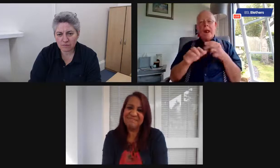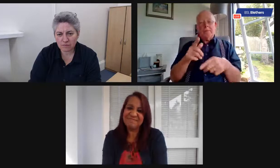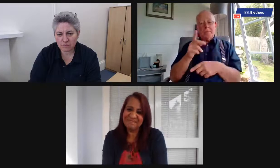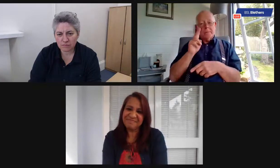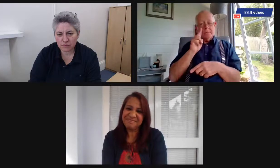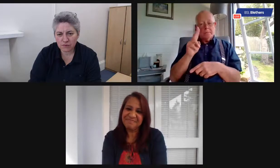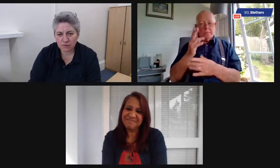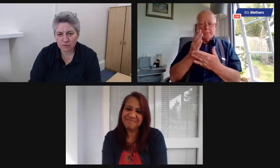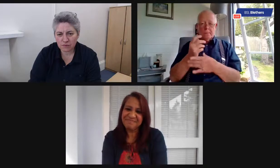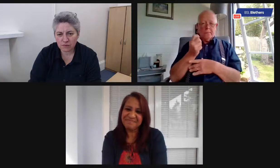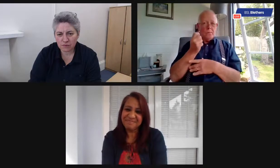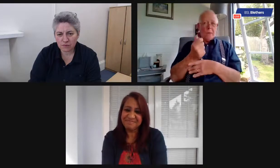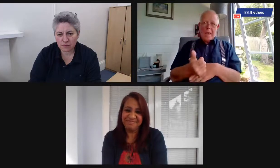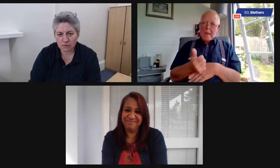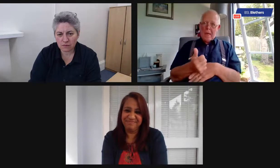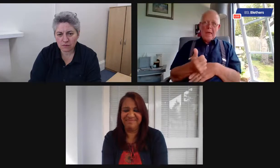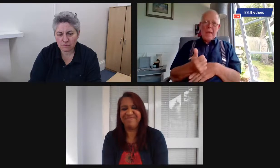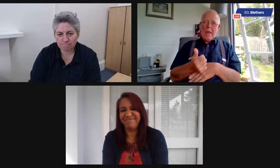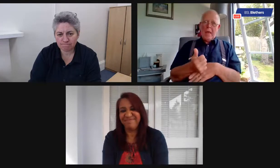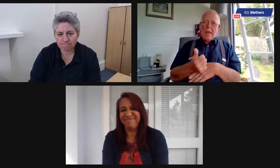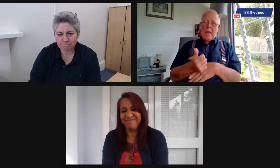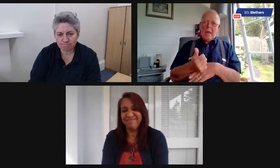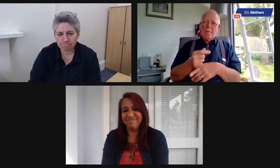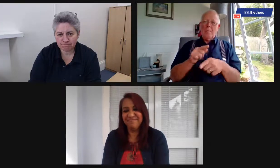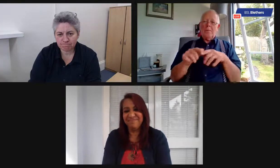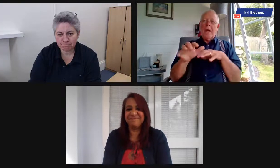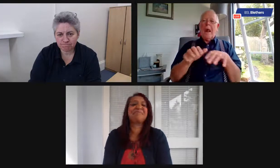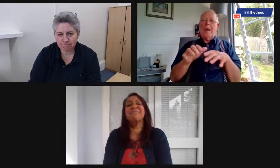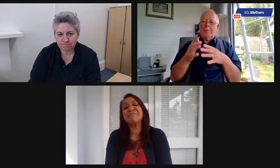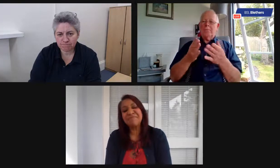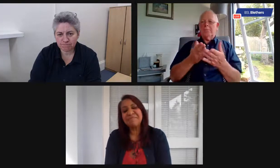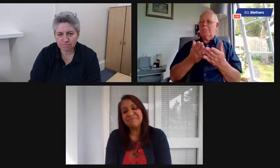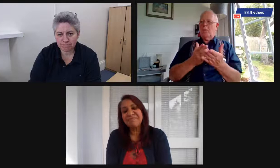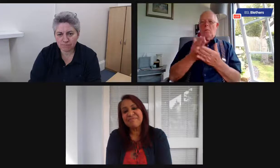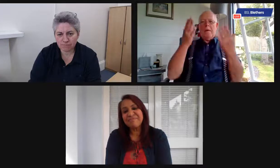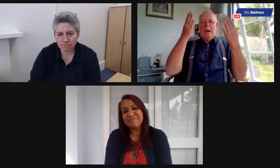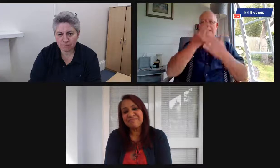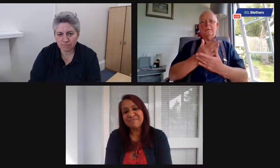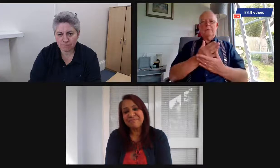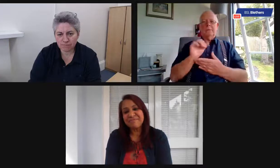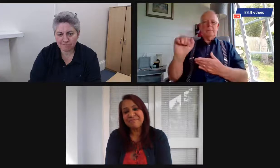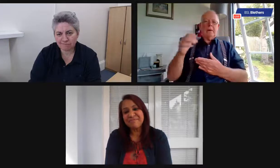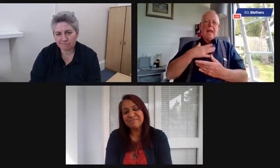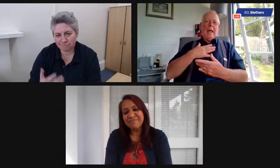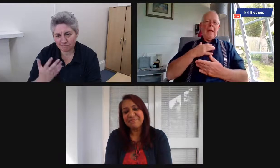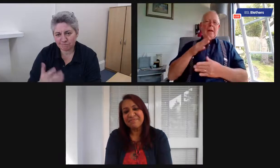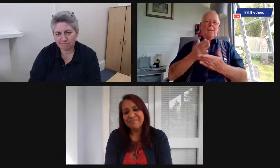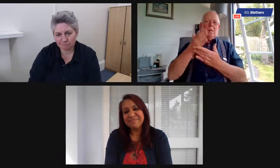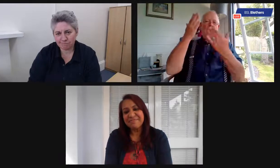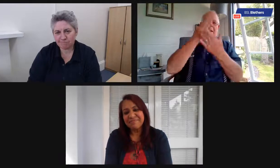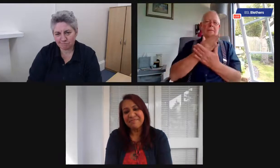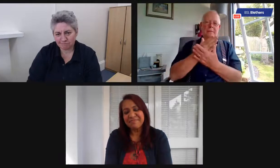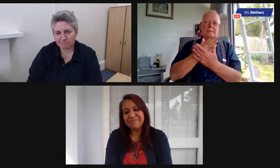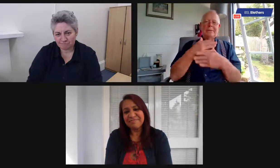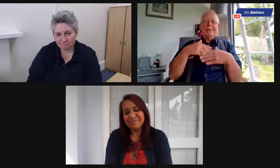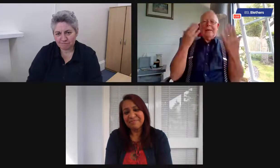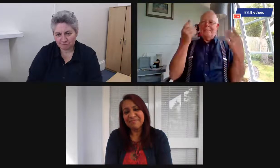for birds that are in the distance or animals that are in the distance, particularly if they're rare, you know, or particularly animals that like to come out